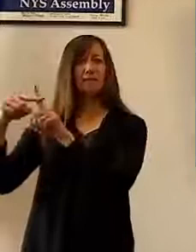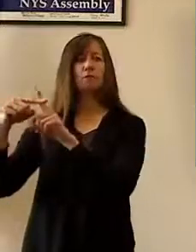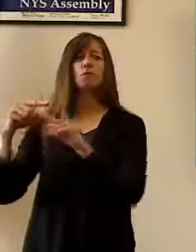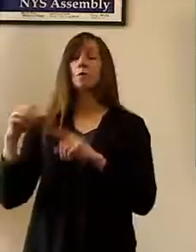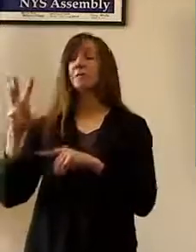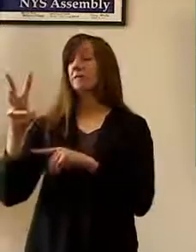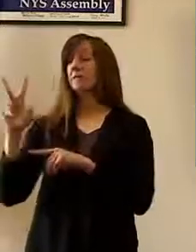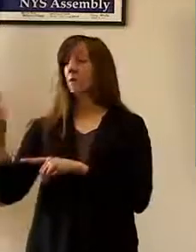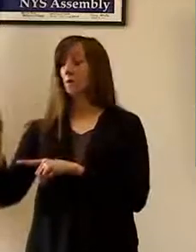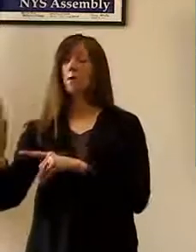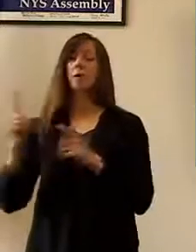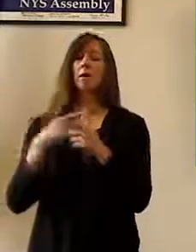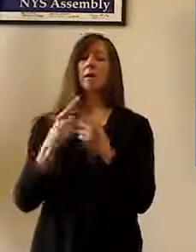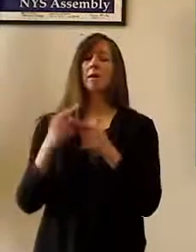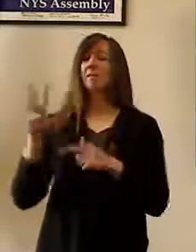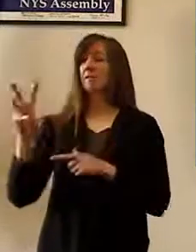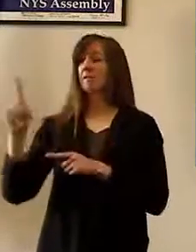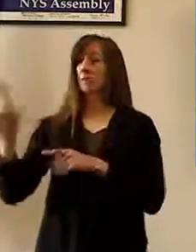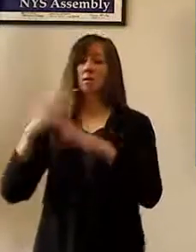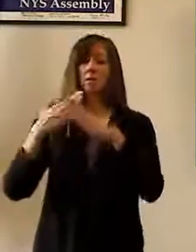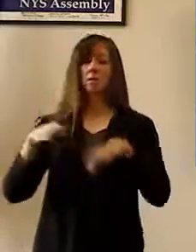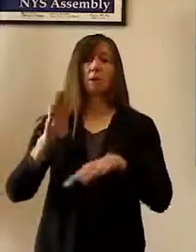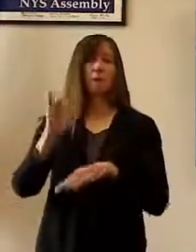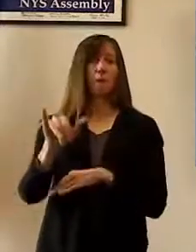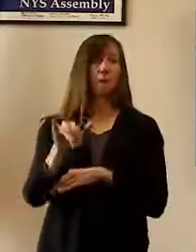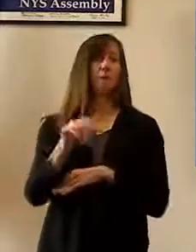by 1,368. But as a reference,